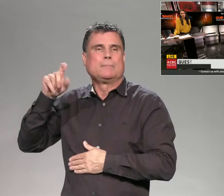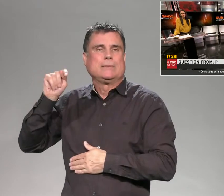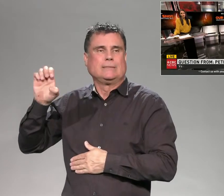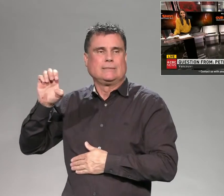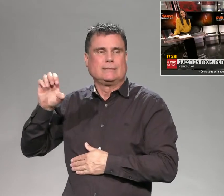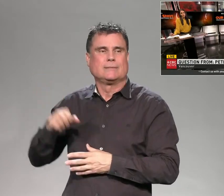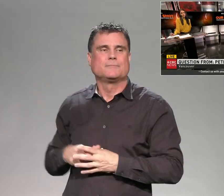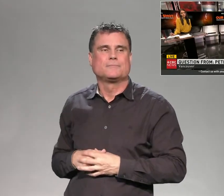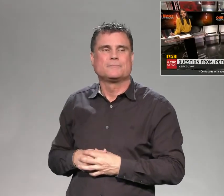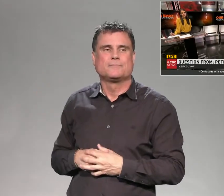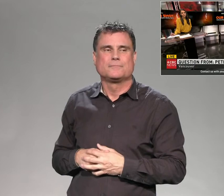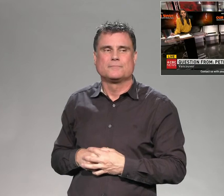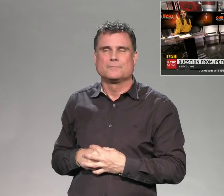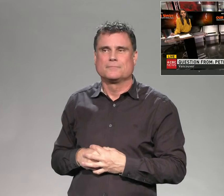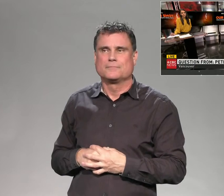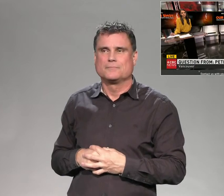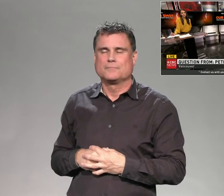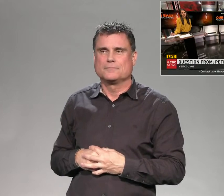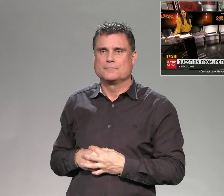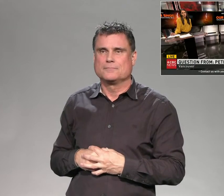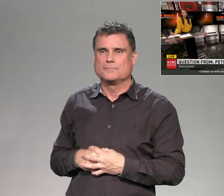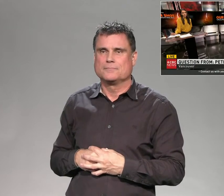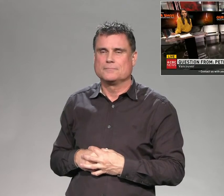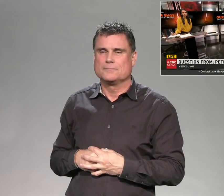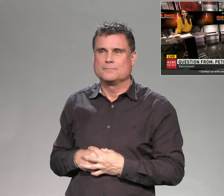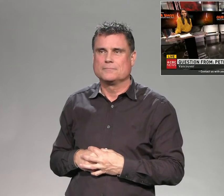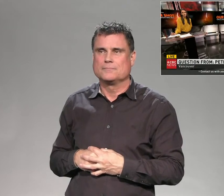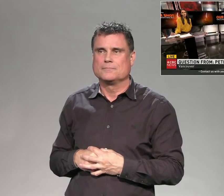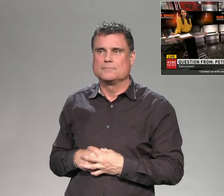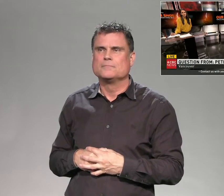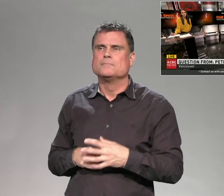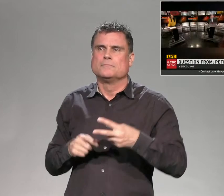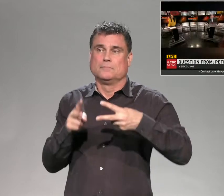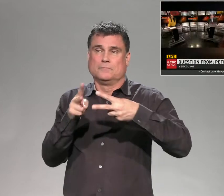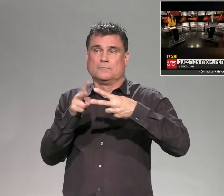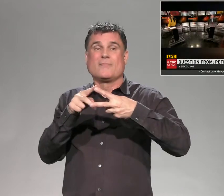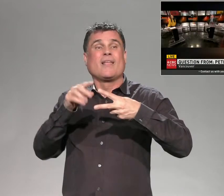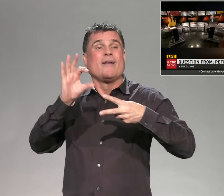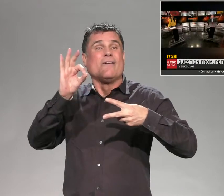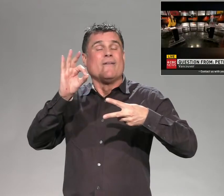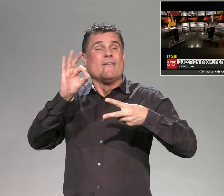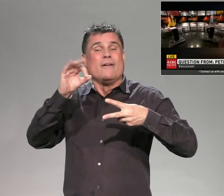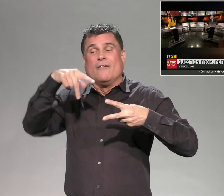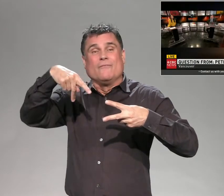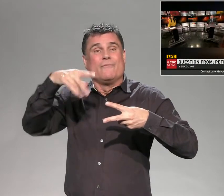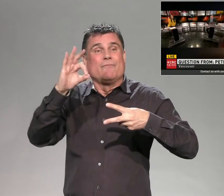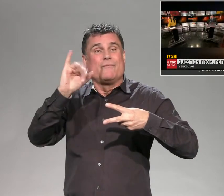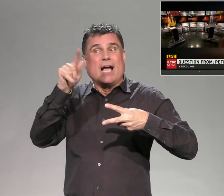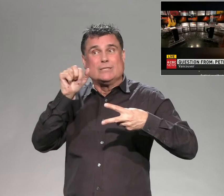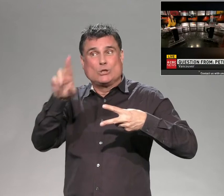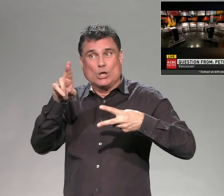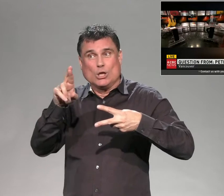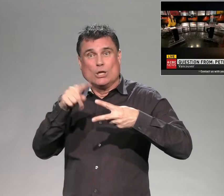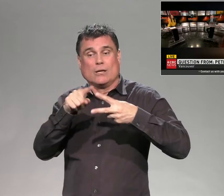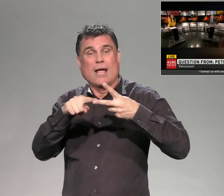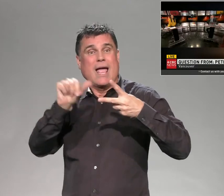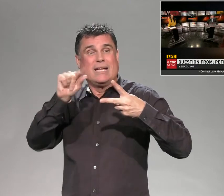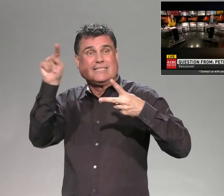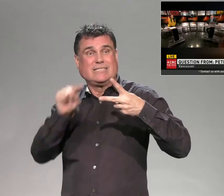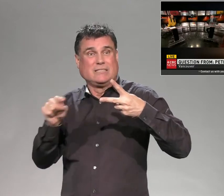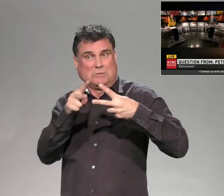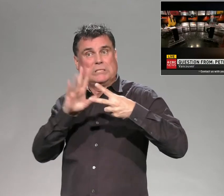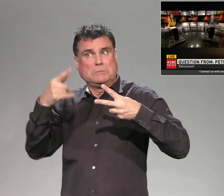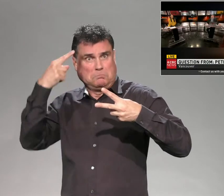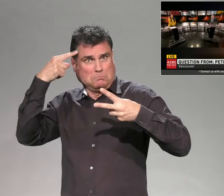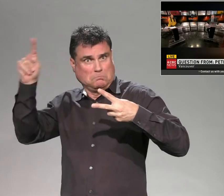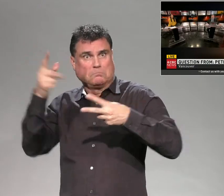showed that the Pfizer and the Moderna vaccine were effective against the UK variant, but they found that the Moderna's